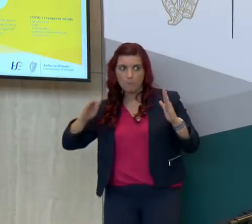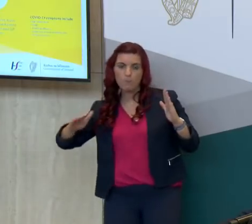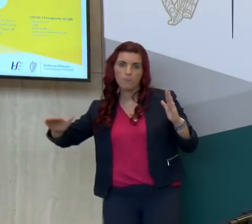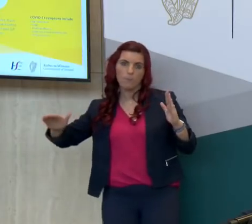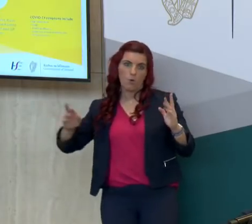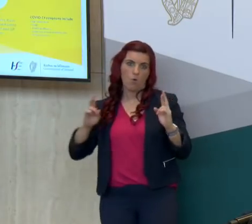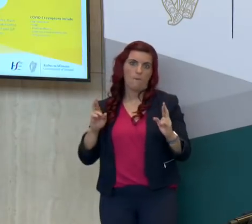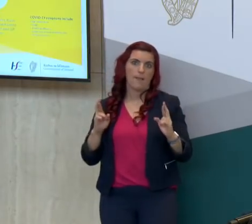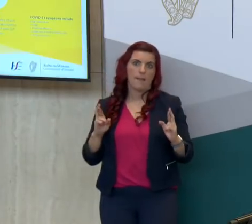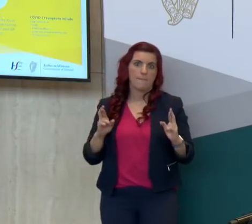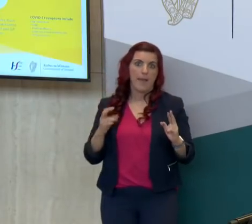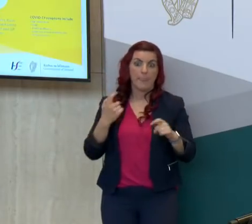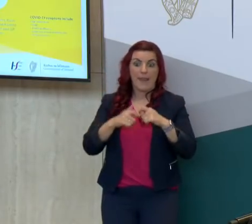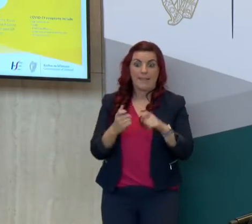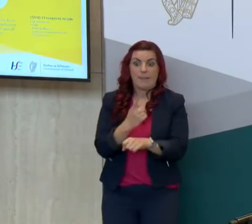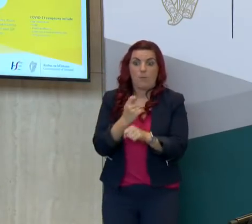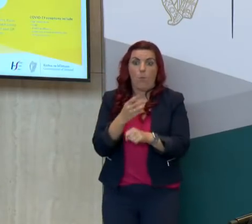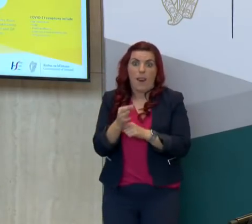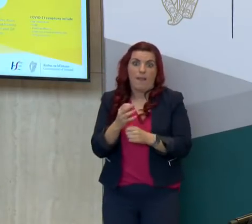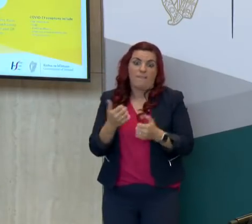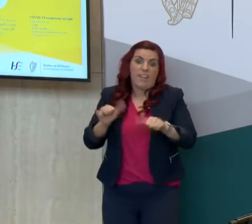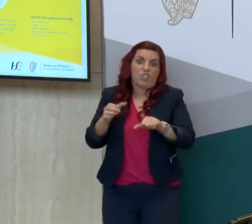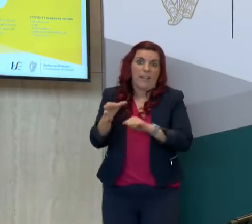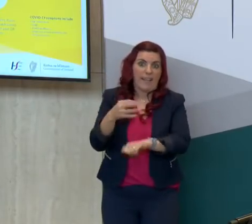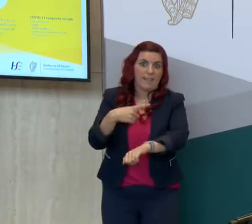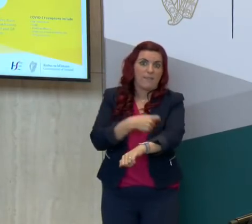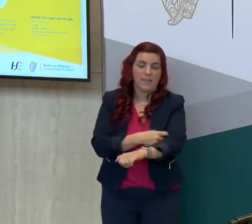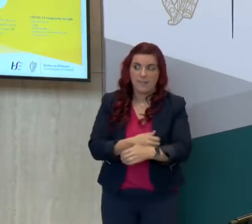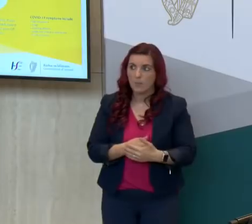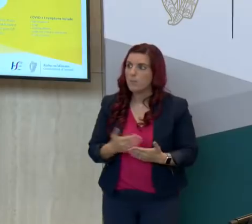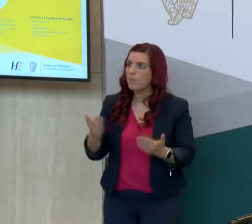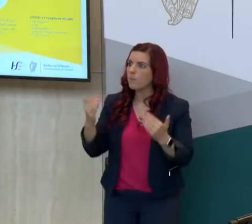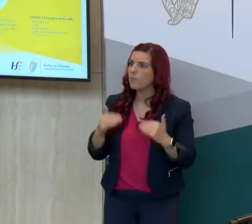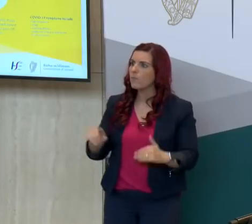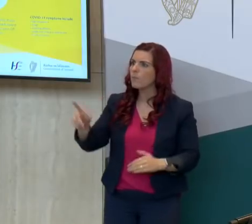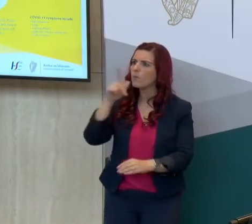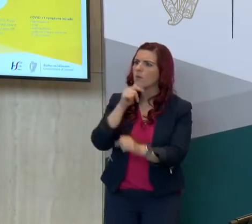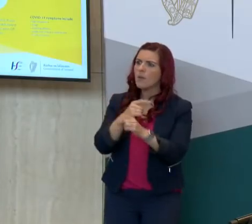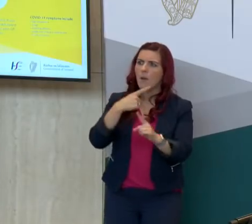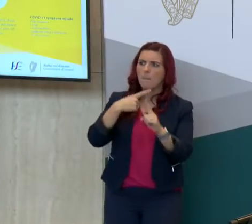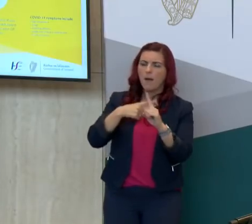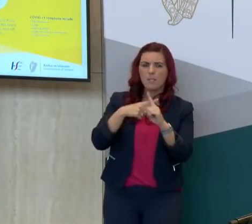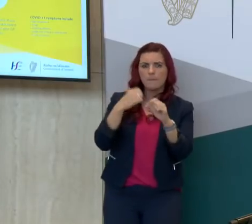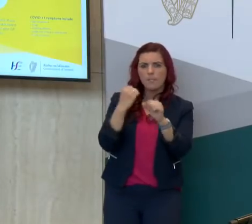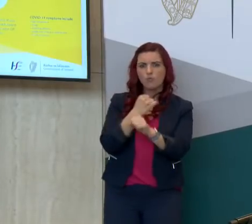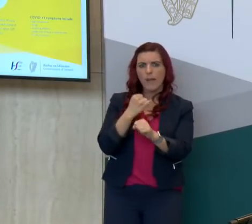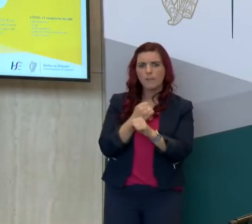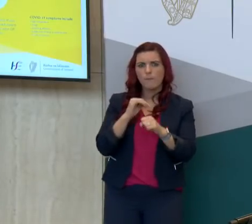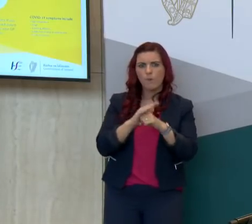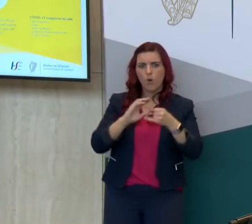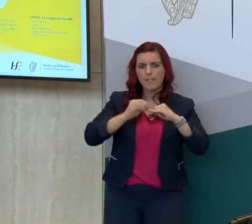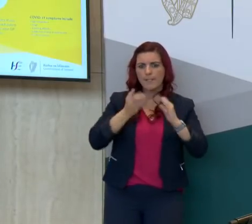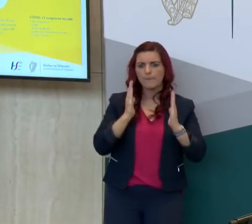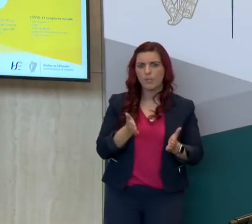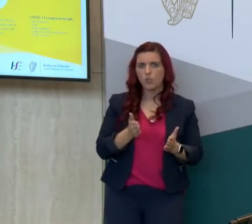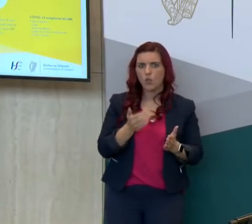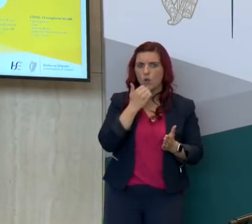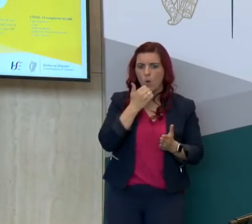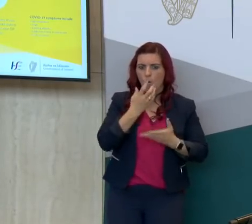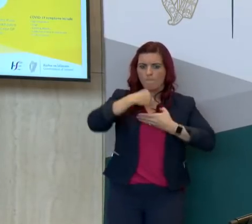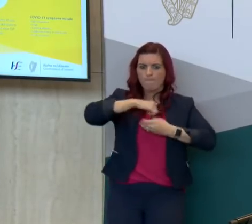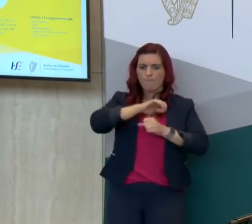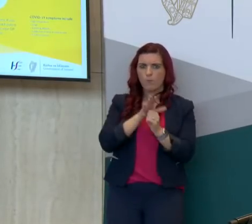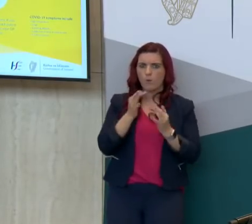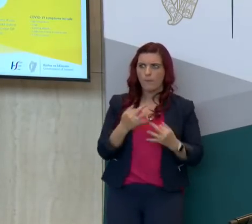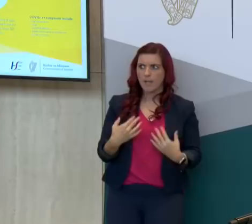actually improved week on week. Okay. I'm sorry, just finally on the positivity, the testing rate, positivity, you said it was good by international standards.